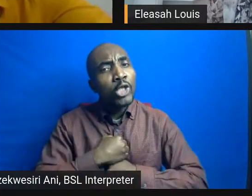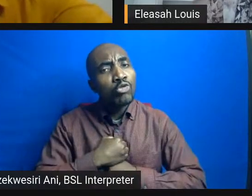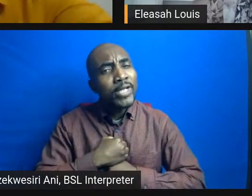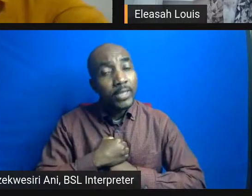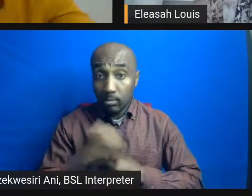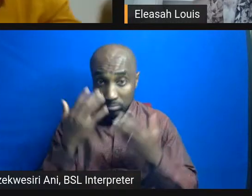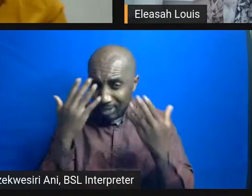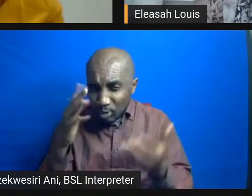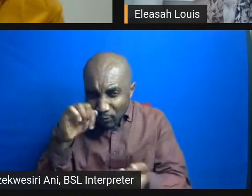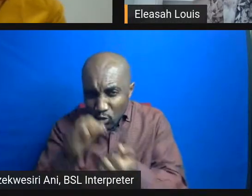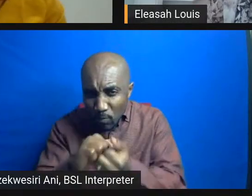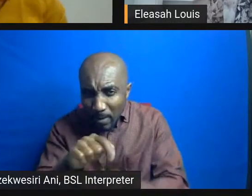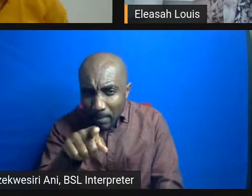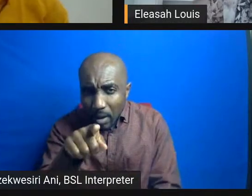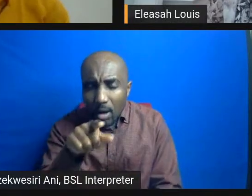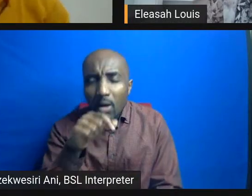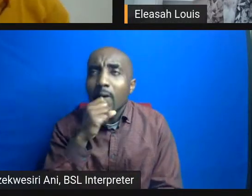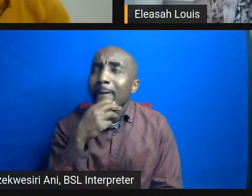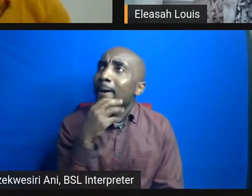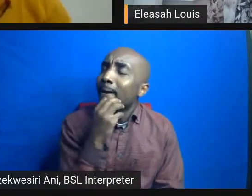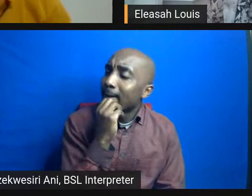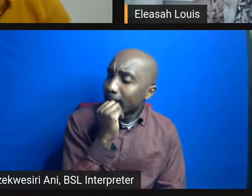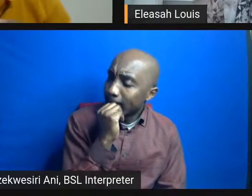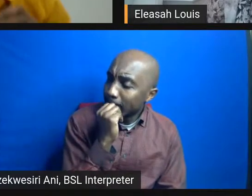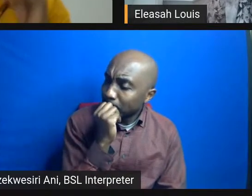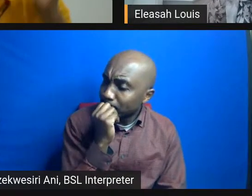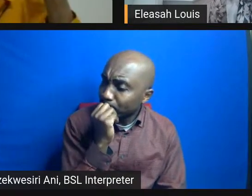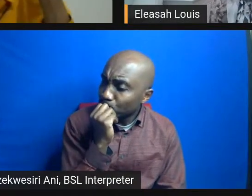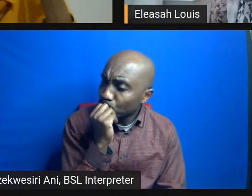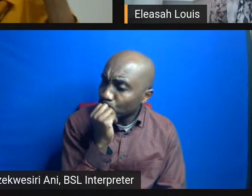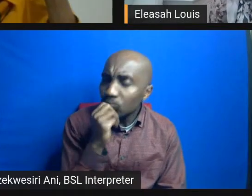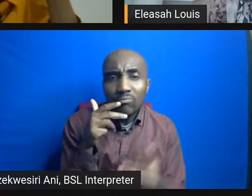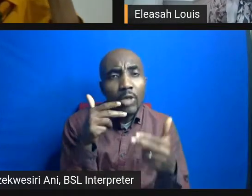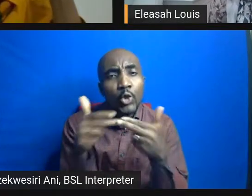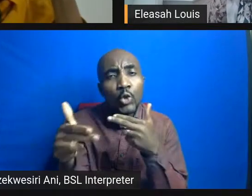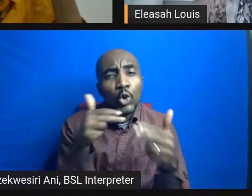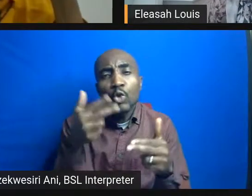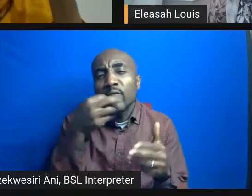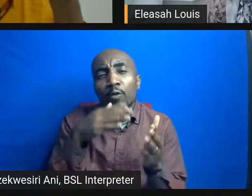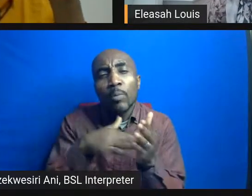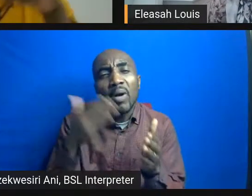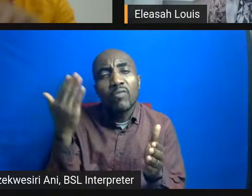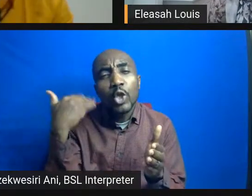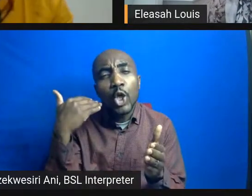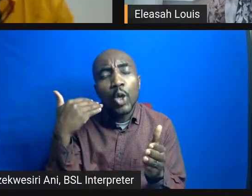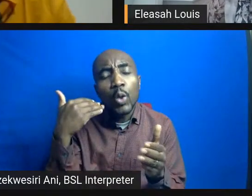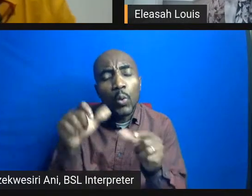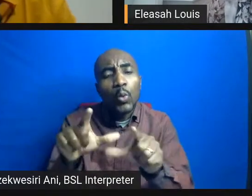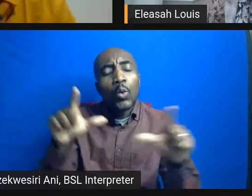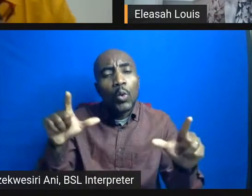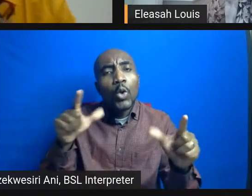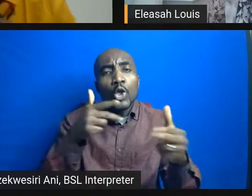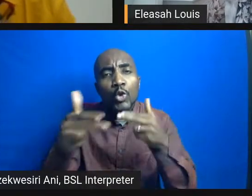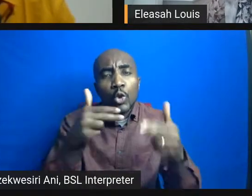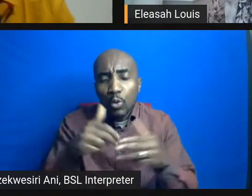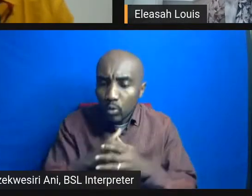don't know if you remember when there was something on the news a few months back that the